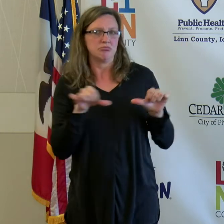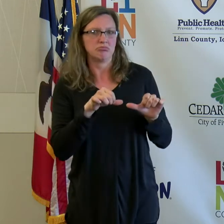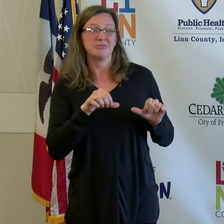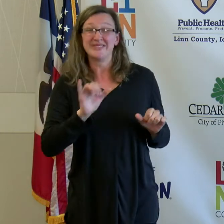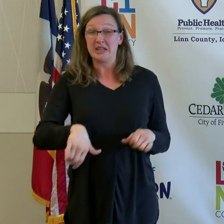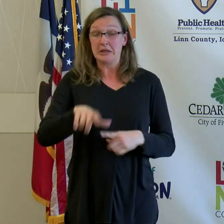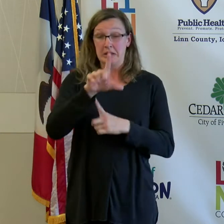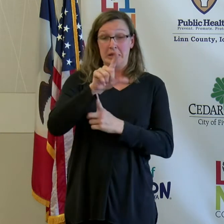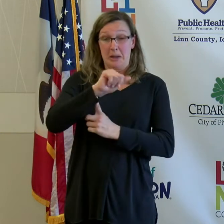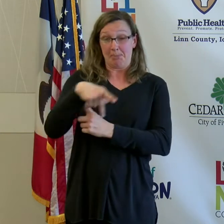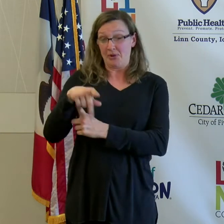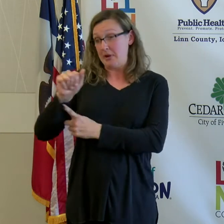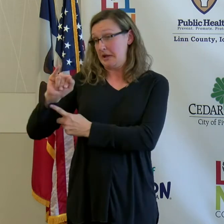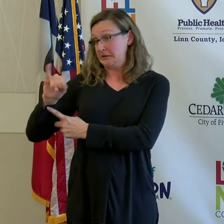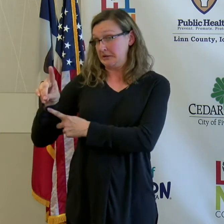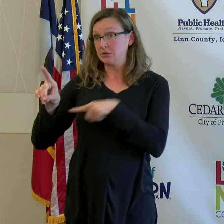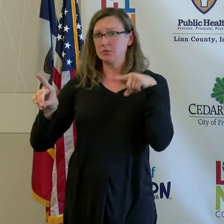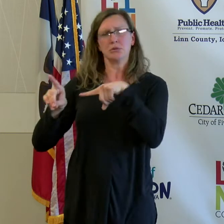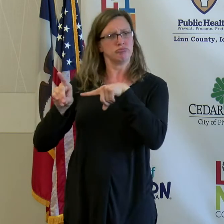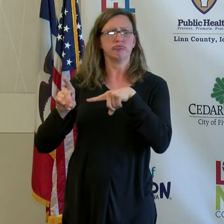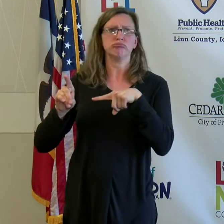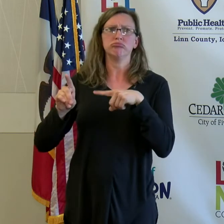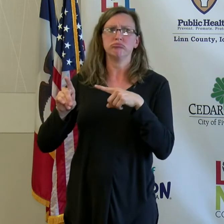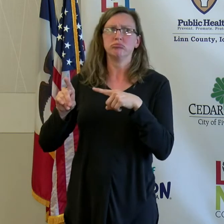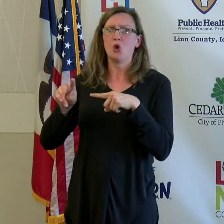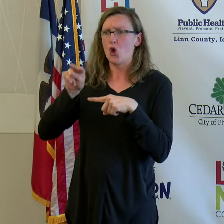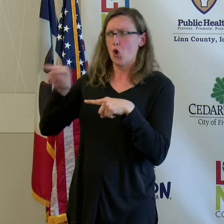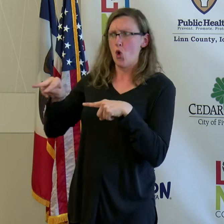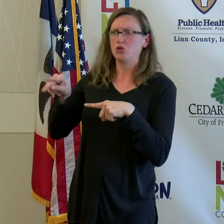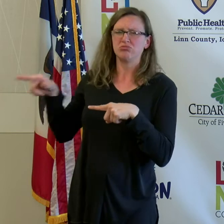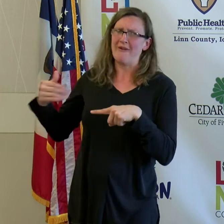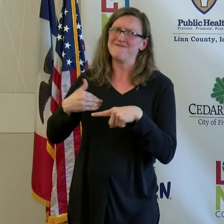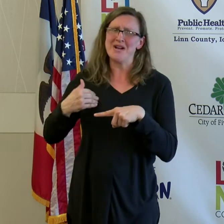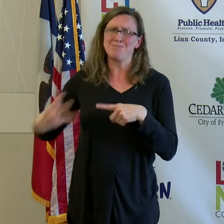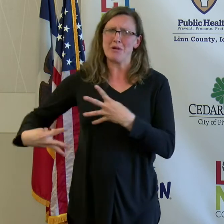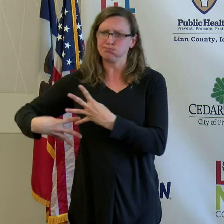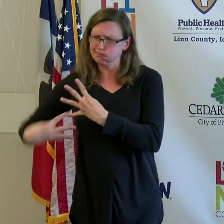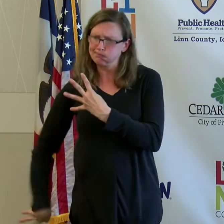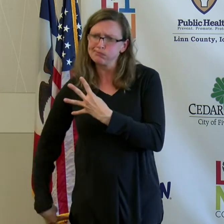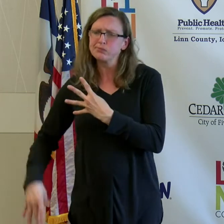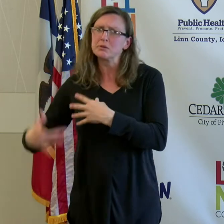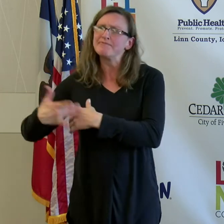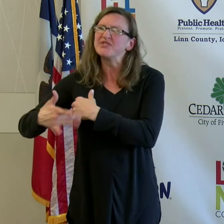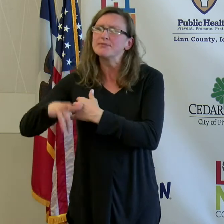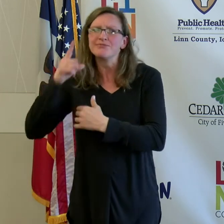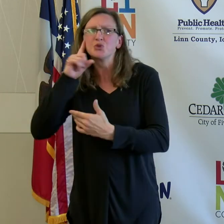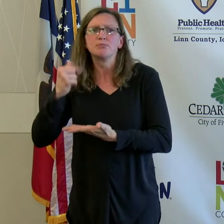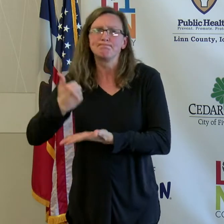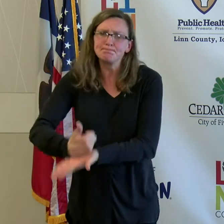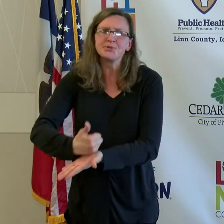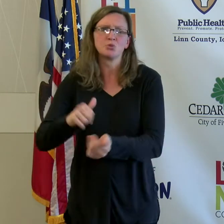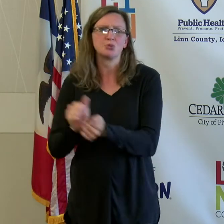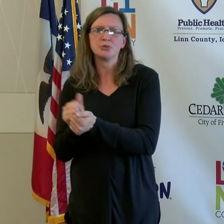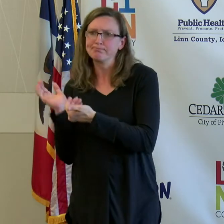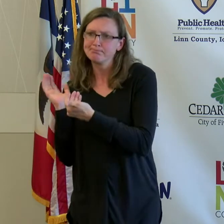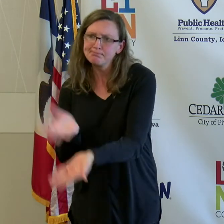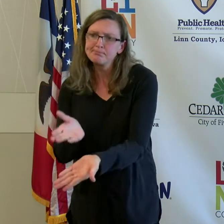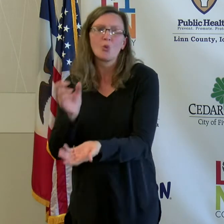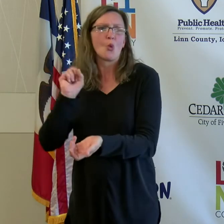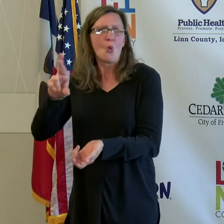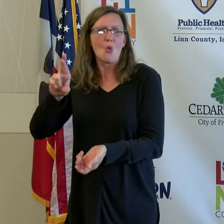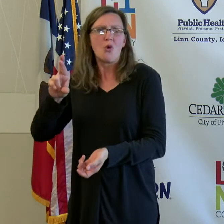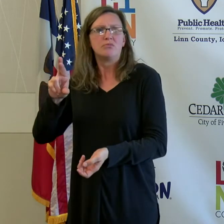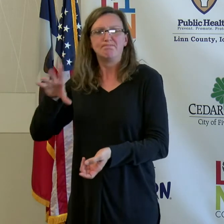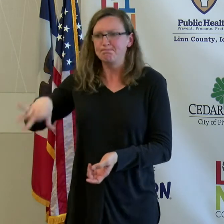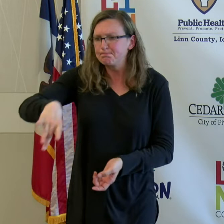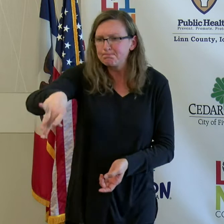several different organizations in this community to make sure we are meeting the needs of all folks who are